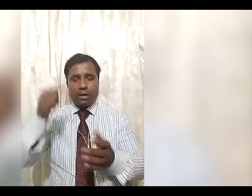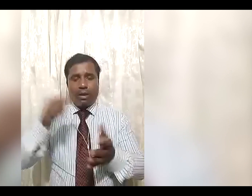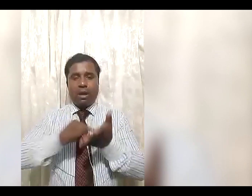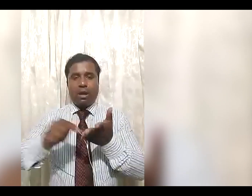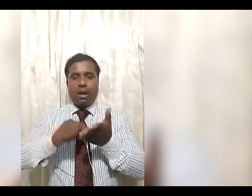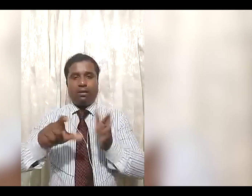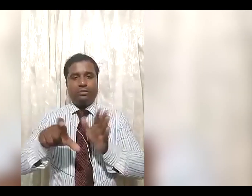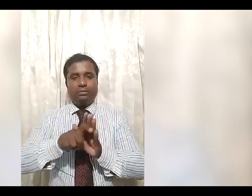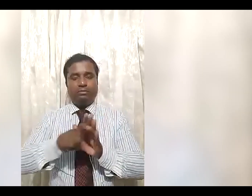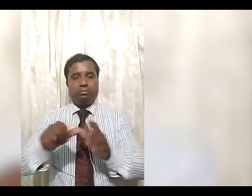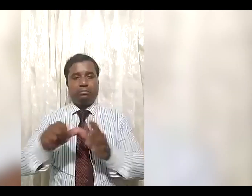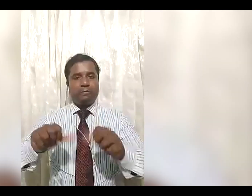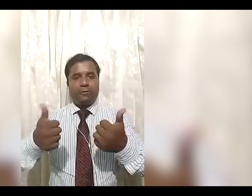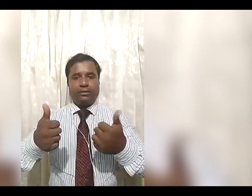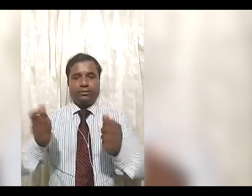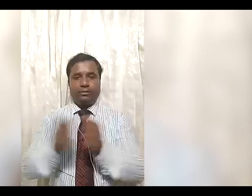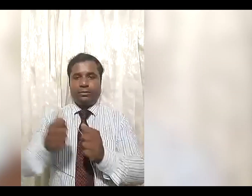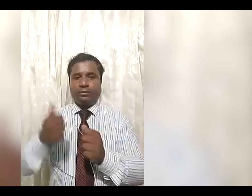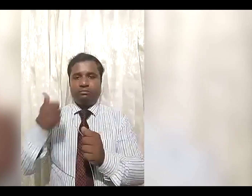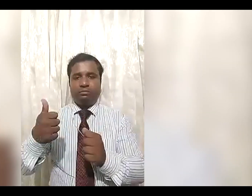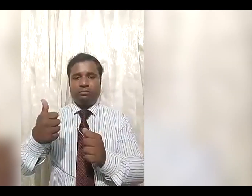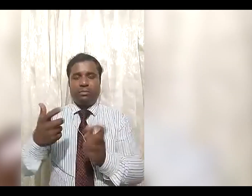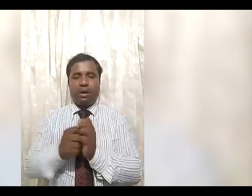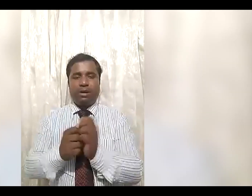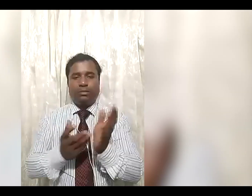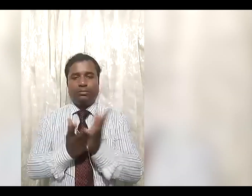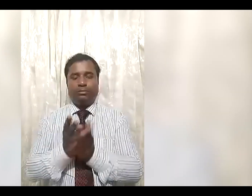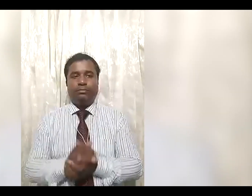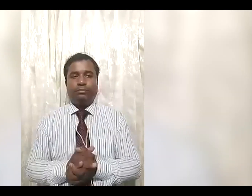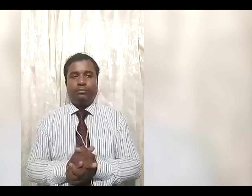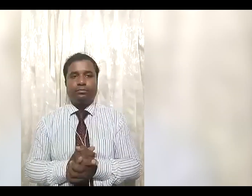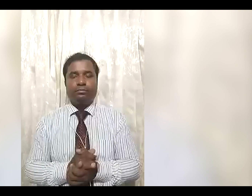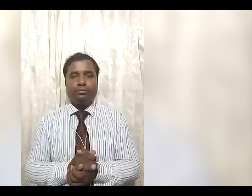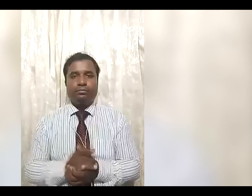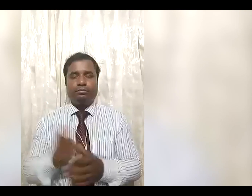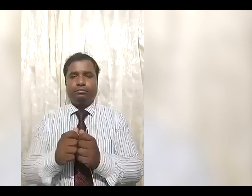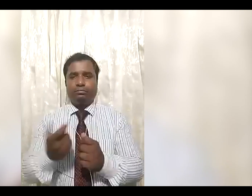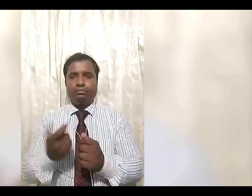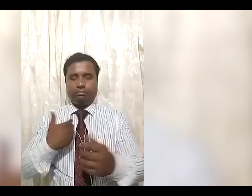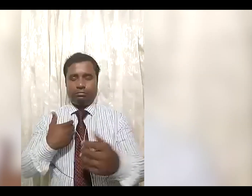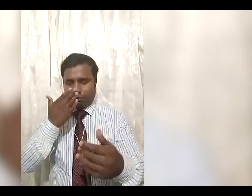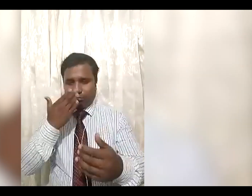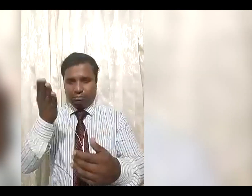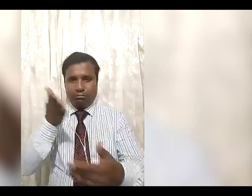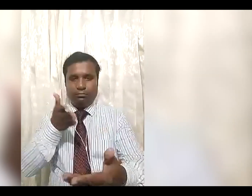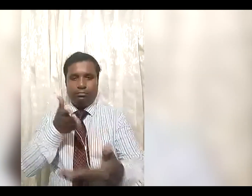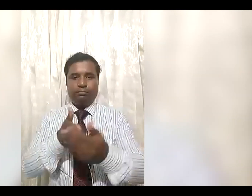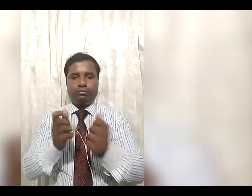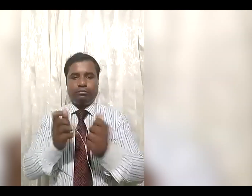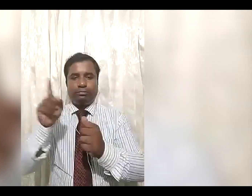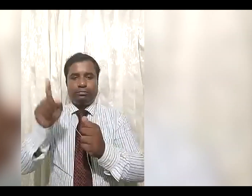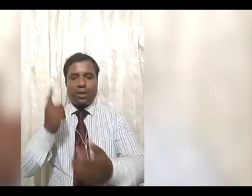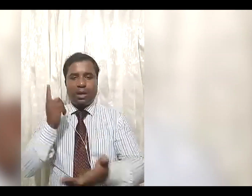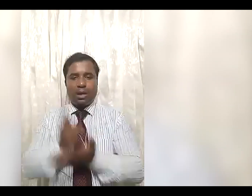success stories. It inspired me a lot. And the movies you mentioned, it's new to me. So I must